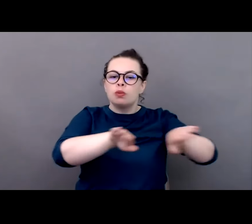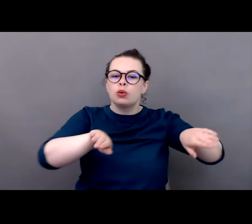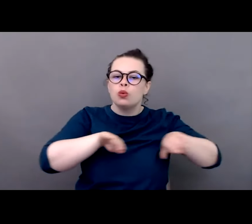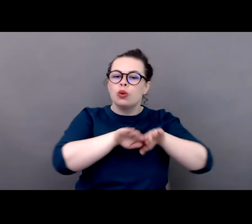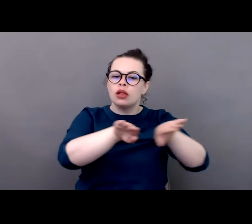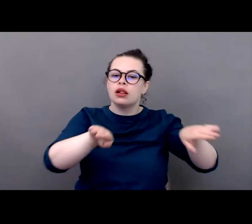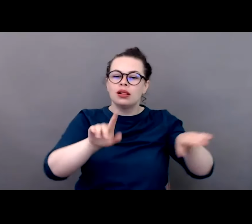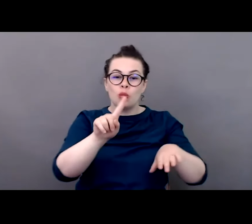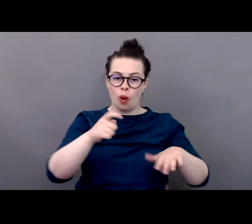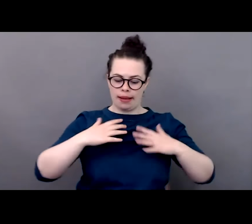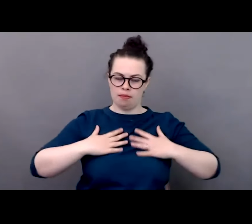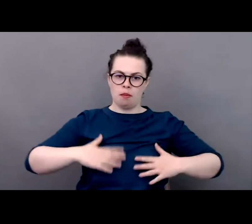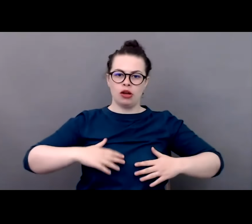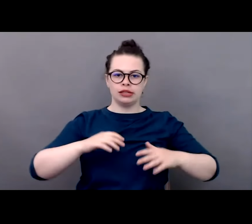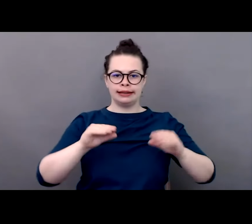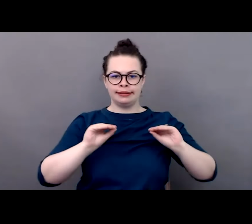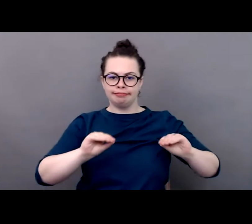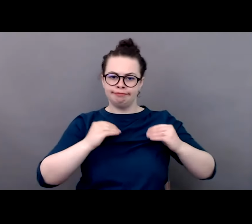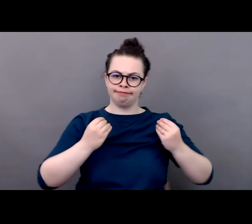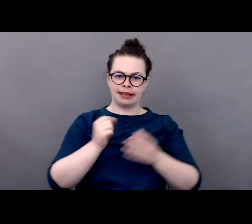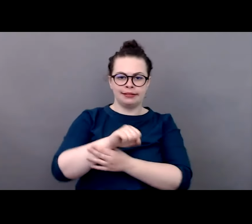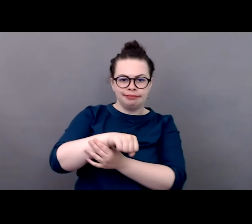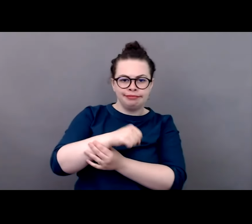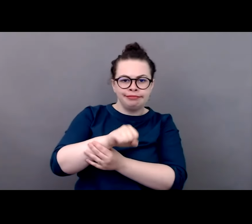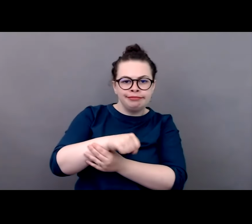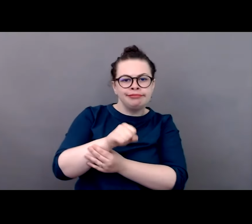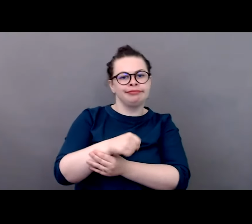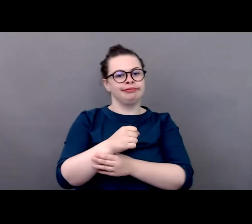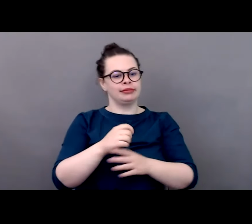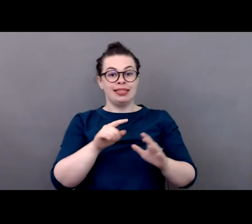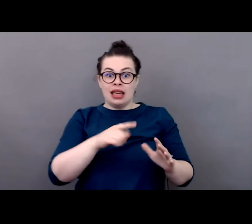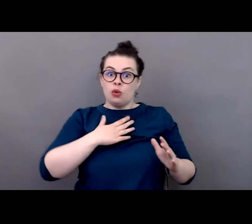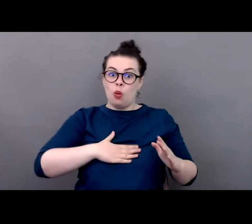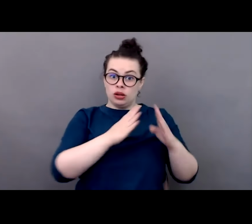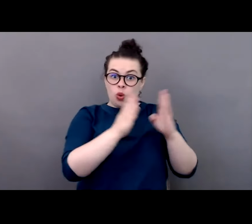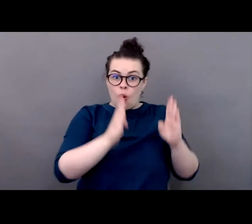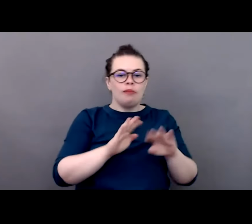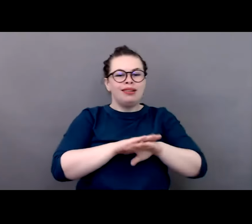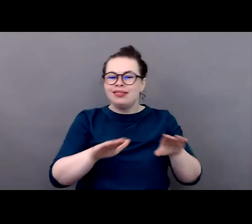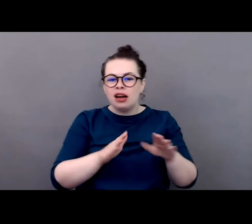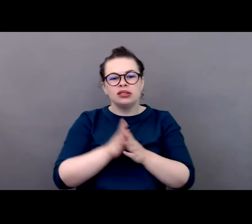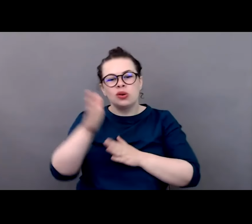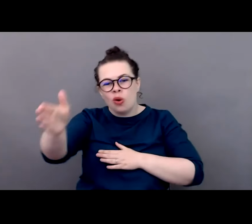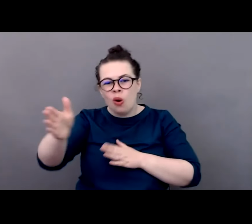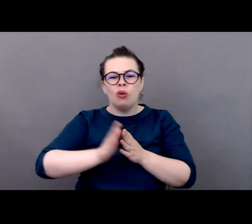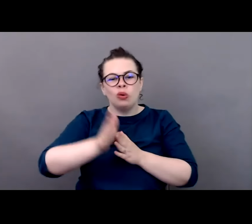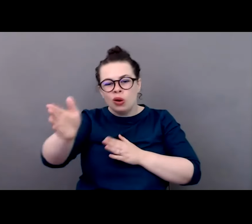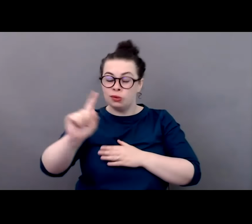was their way of being able to stay at home. So they were complaining that the state refusing